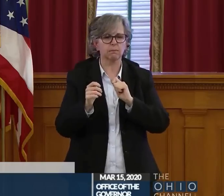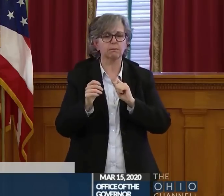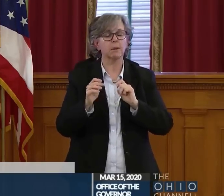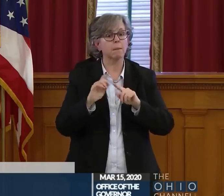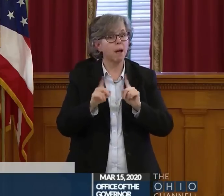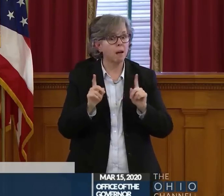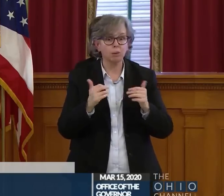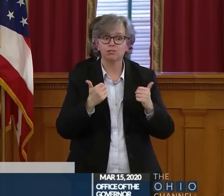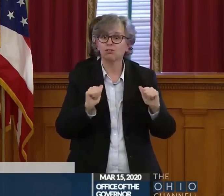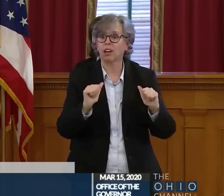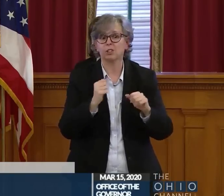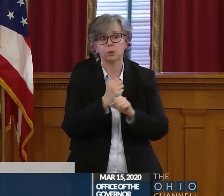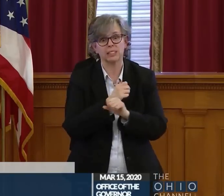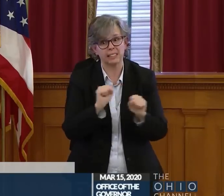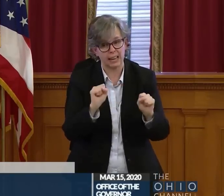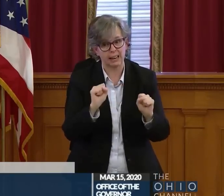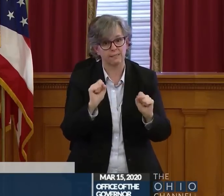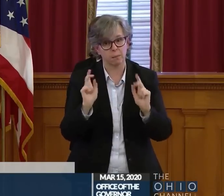lives. A